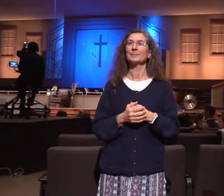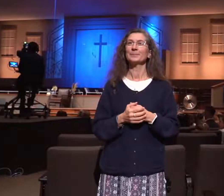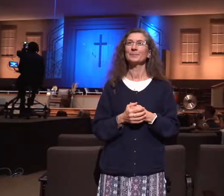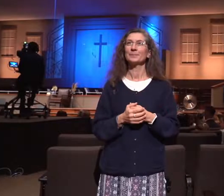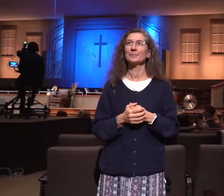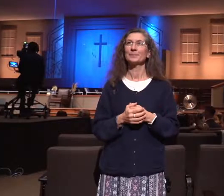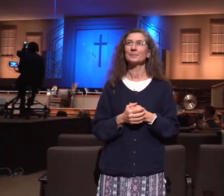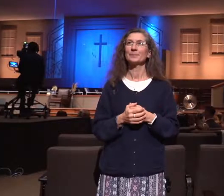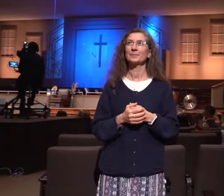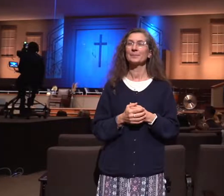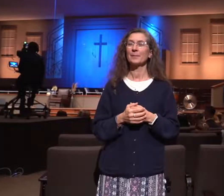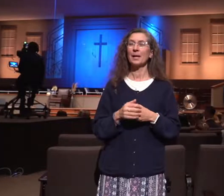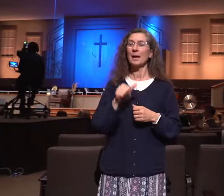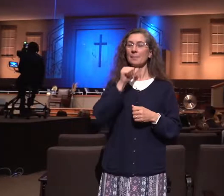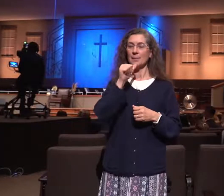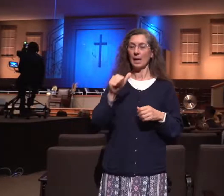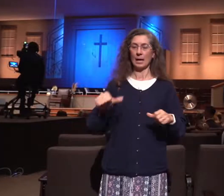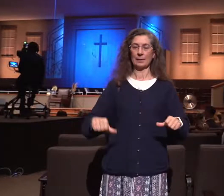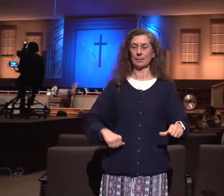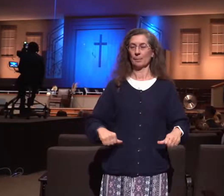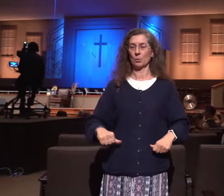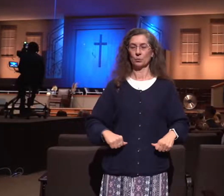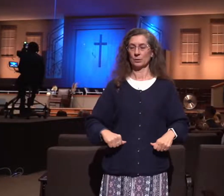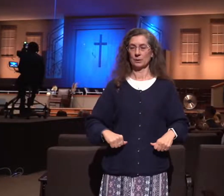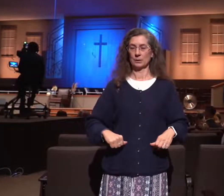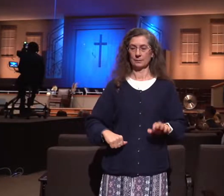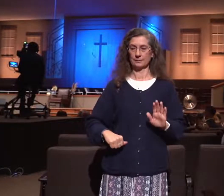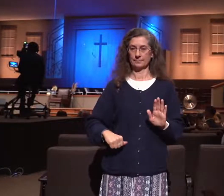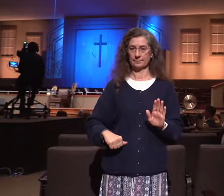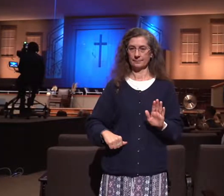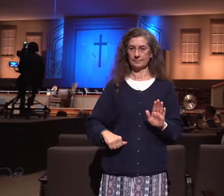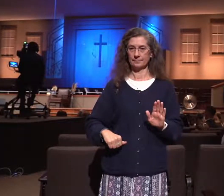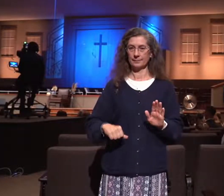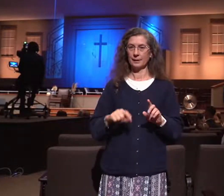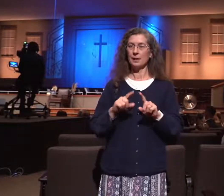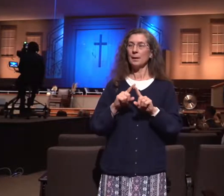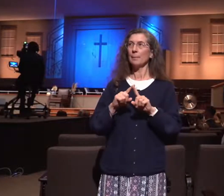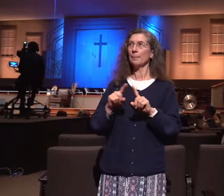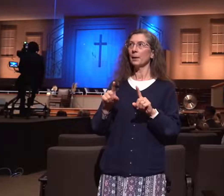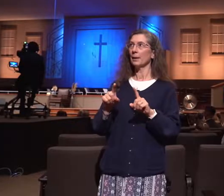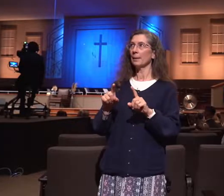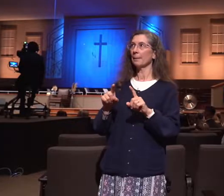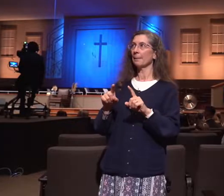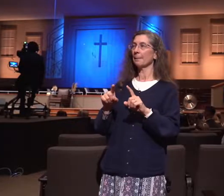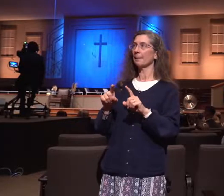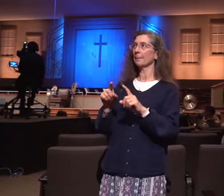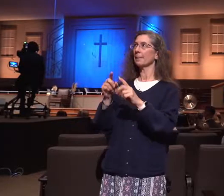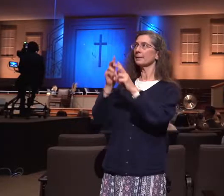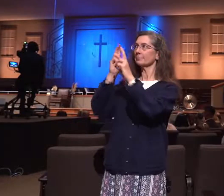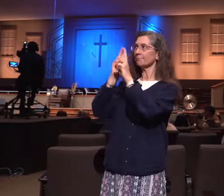no credit to Don Sisk, okay? But a credit to God.